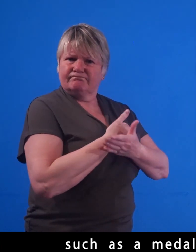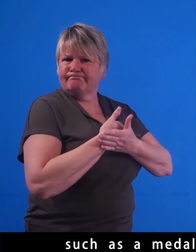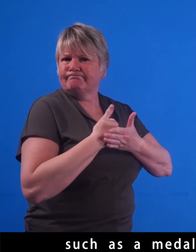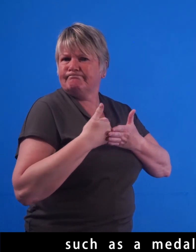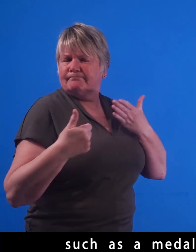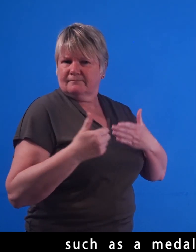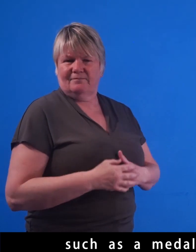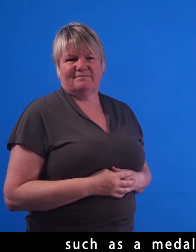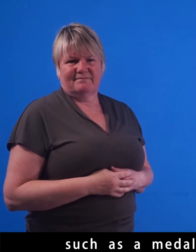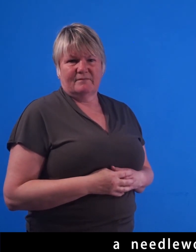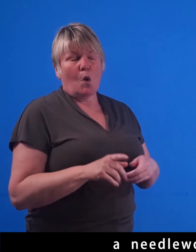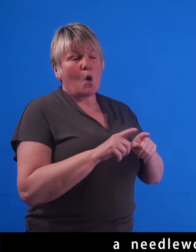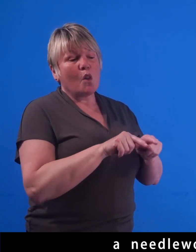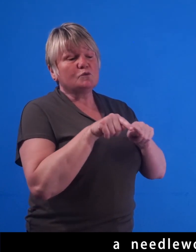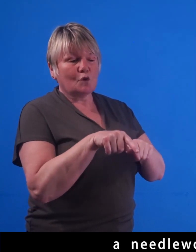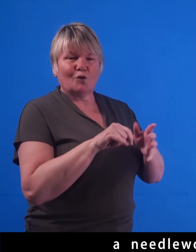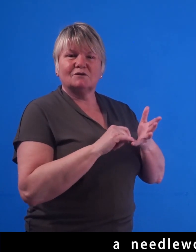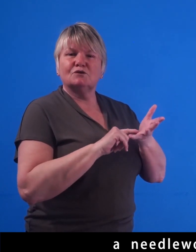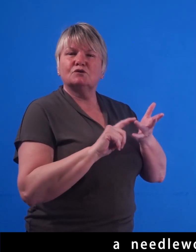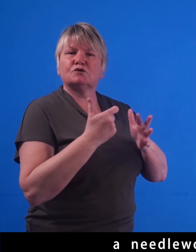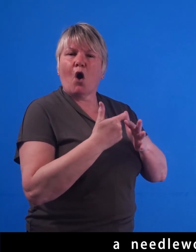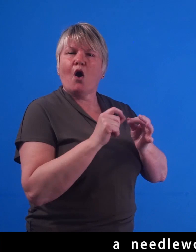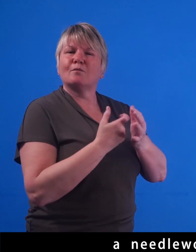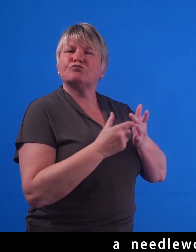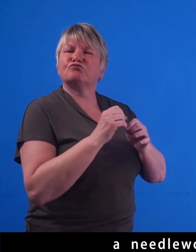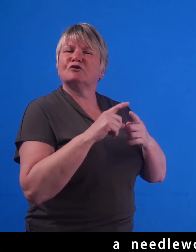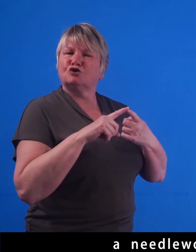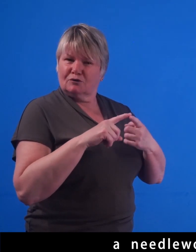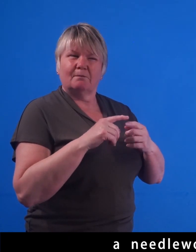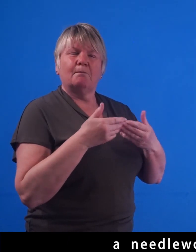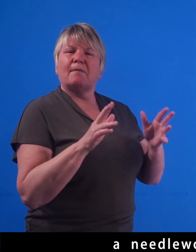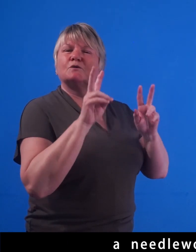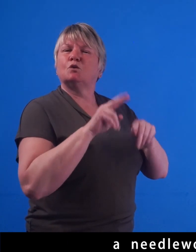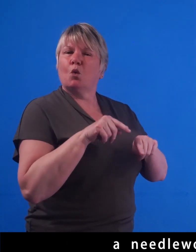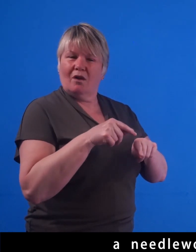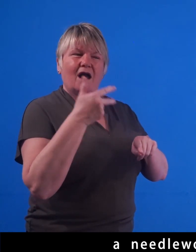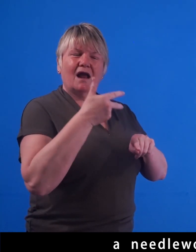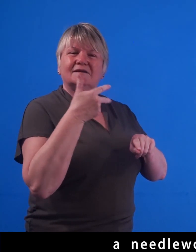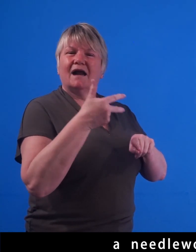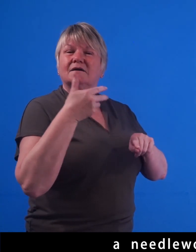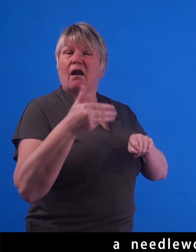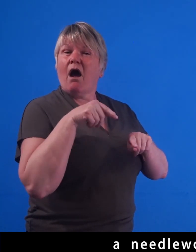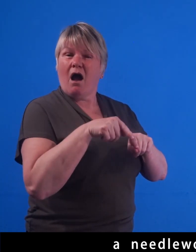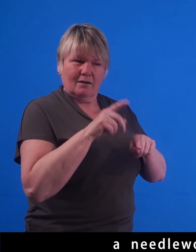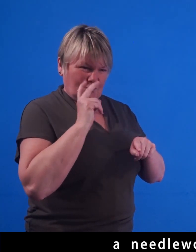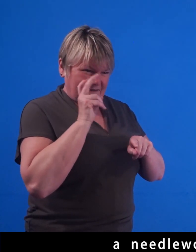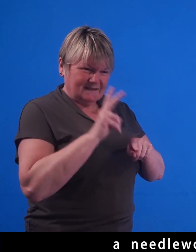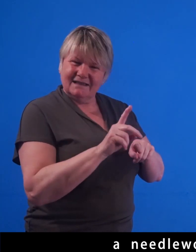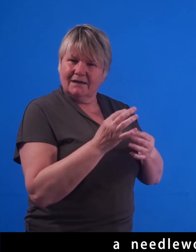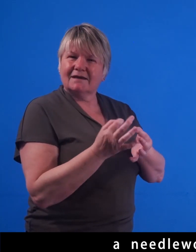in 1908, a needlework sampler made at Stockbridge Public School in 1889,